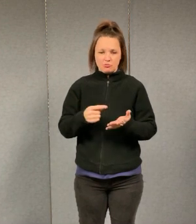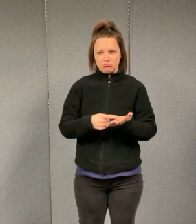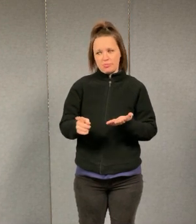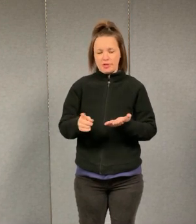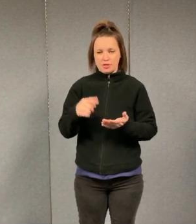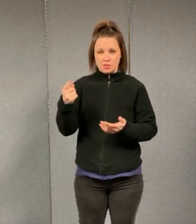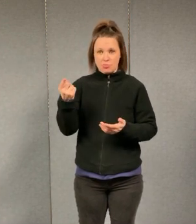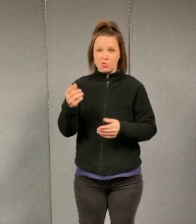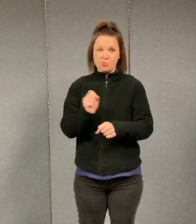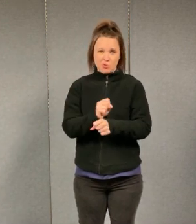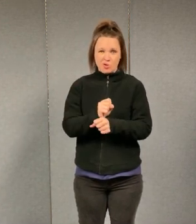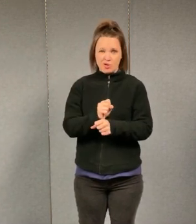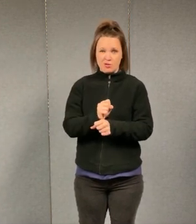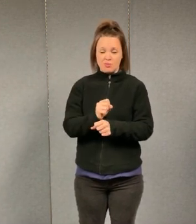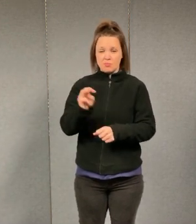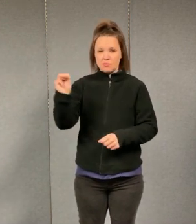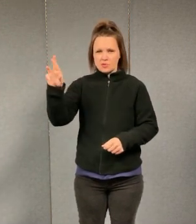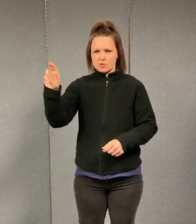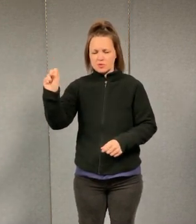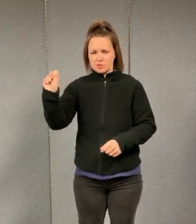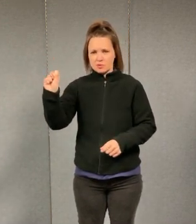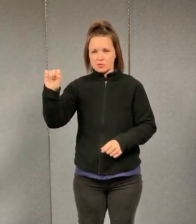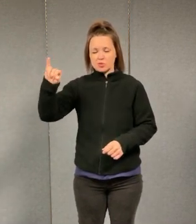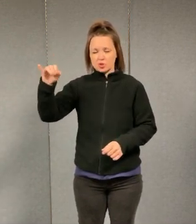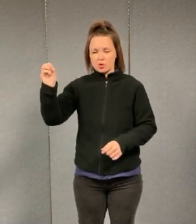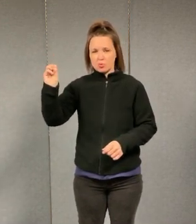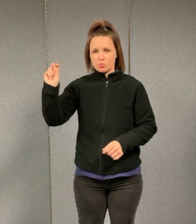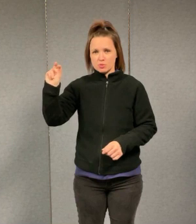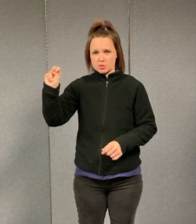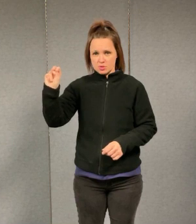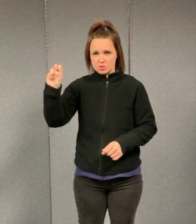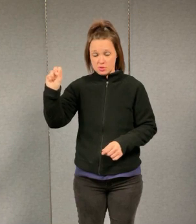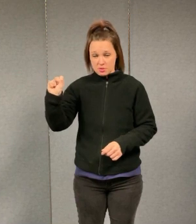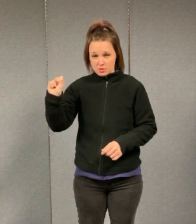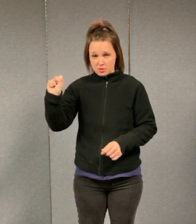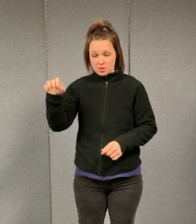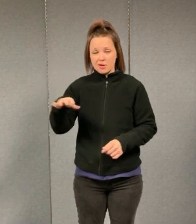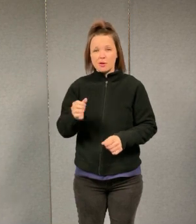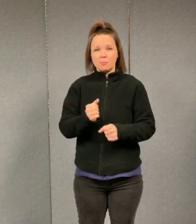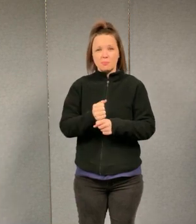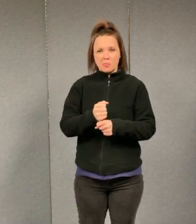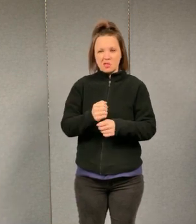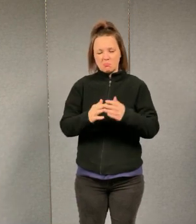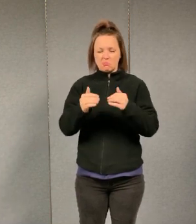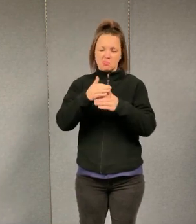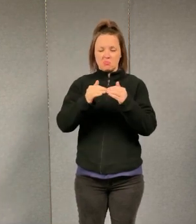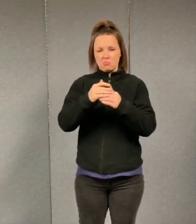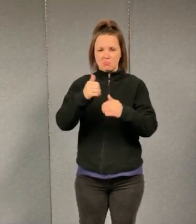Mr. Jones wants a medium-sized square shed with enough room to store bicycles, a